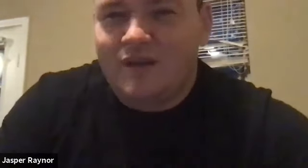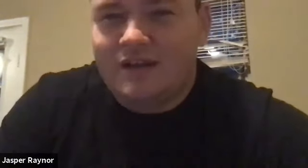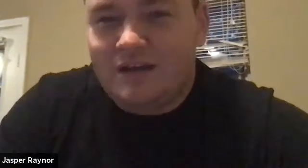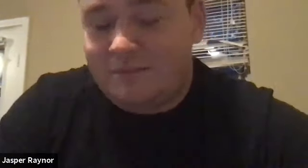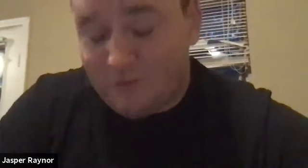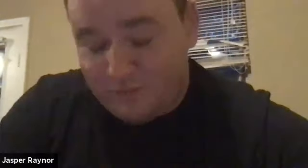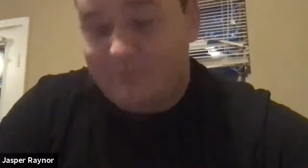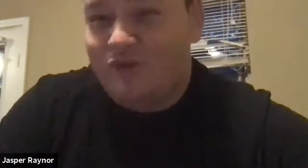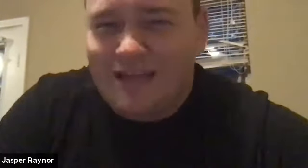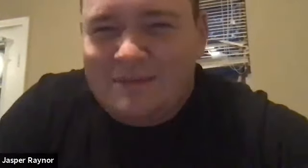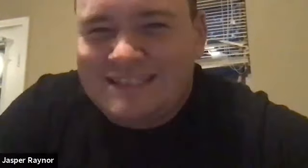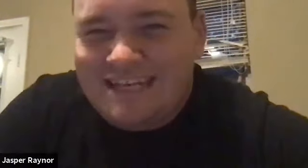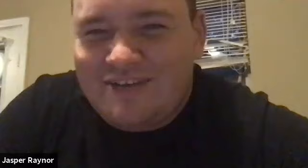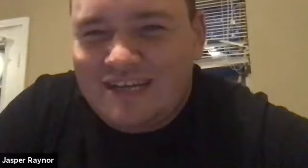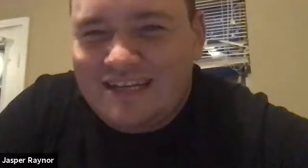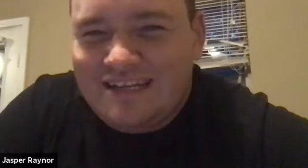Marilla, am I saying that right?